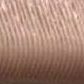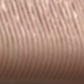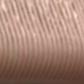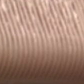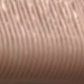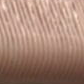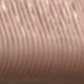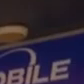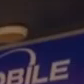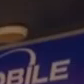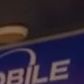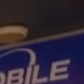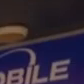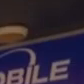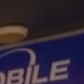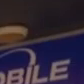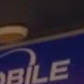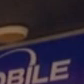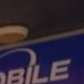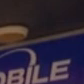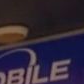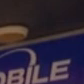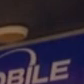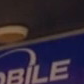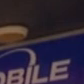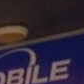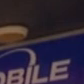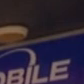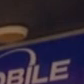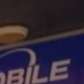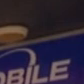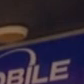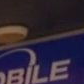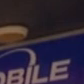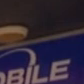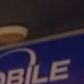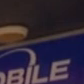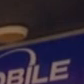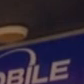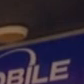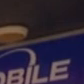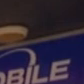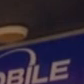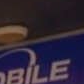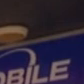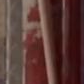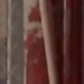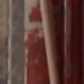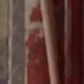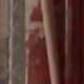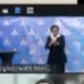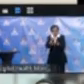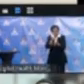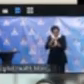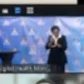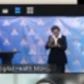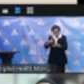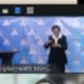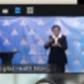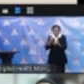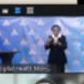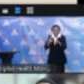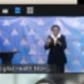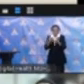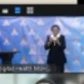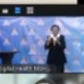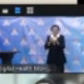operate. Permanent Secretary Shaheen Ali says only the North and Maritime Island businesses can all operate. For fellow